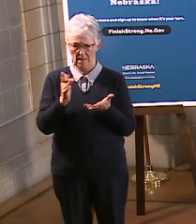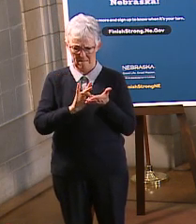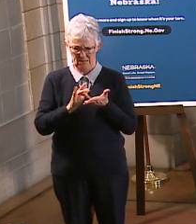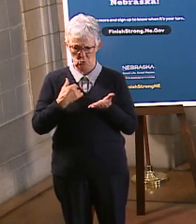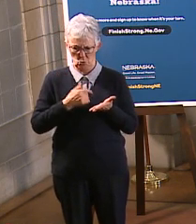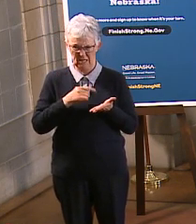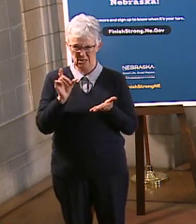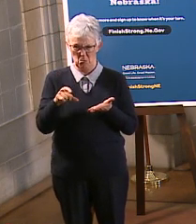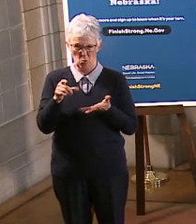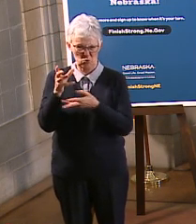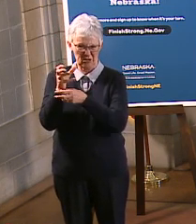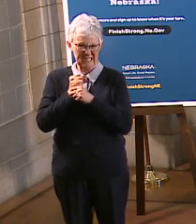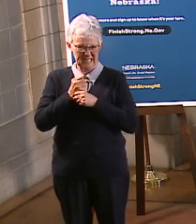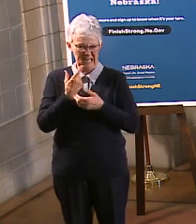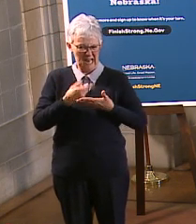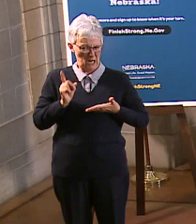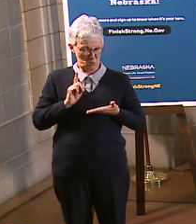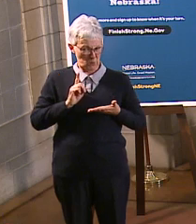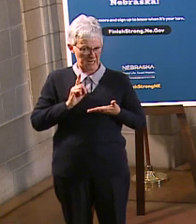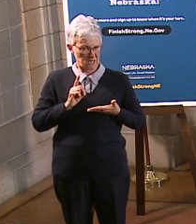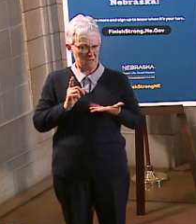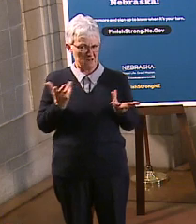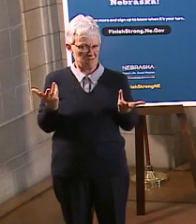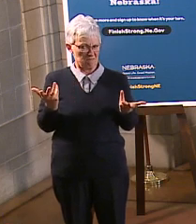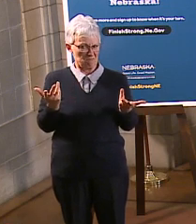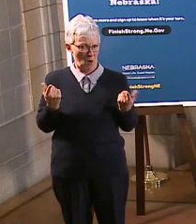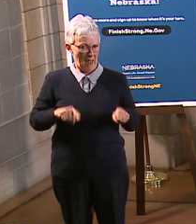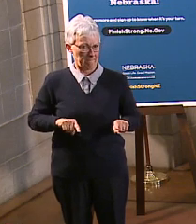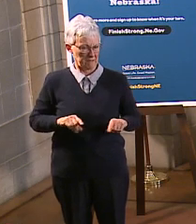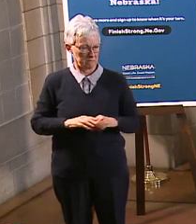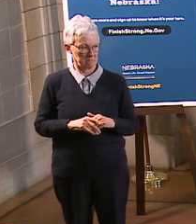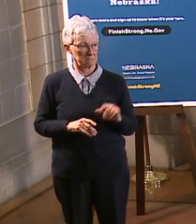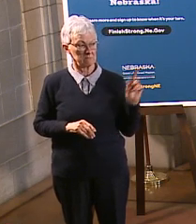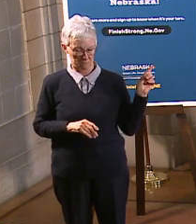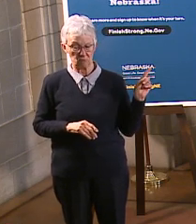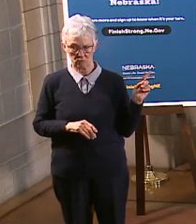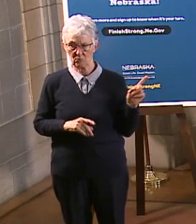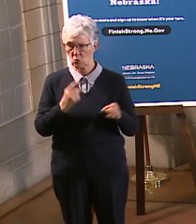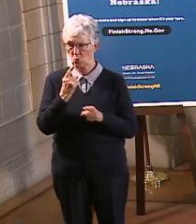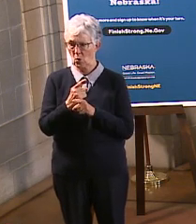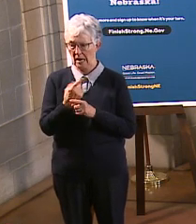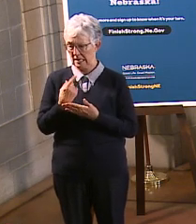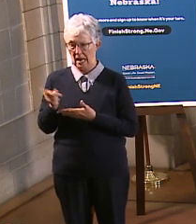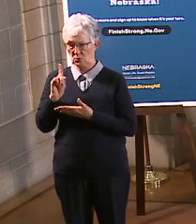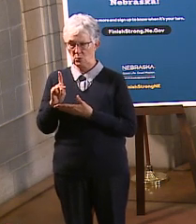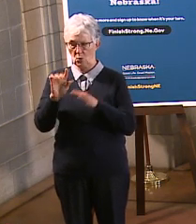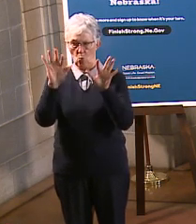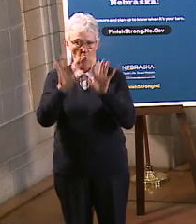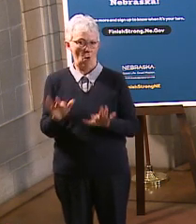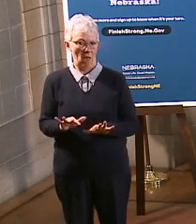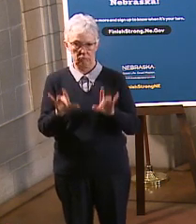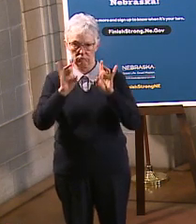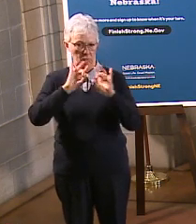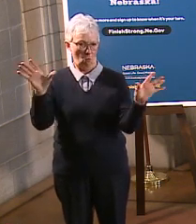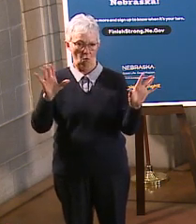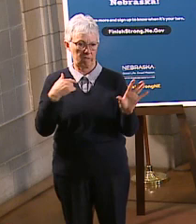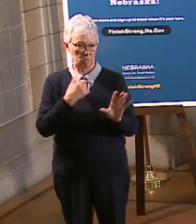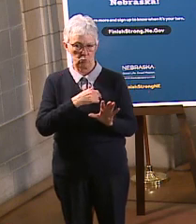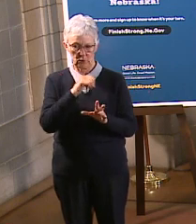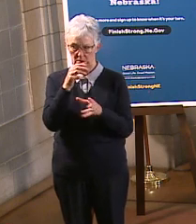the same question Ruta had. So because of weather delays, we didn't receive many of our shipments. I think